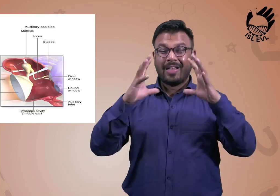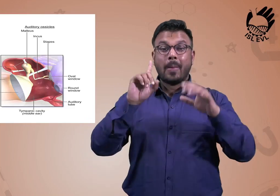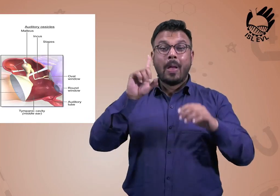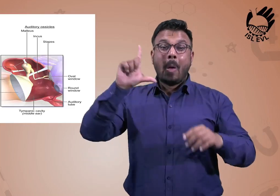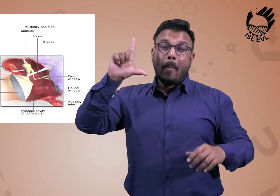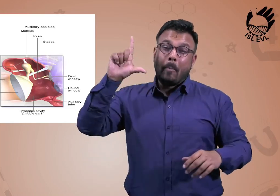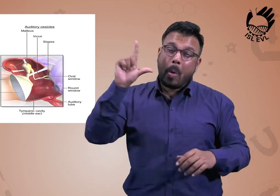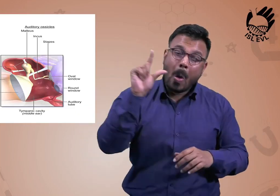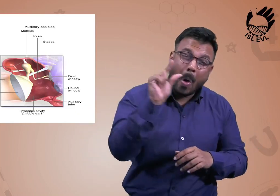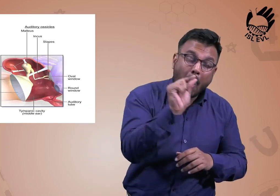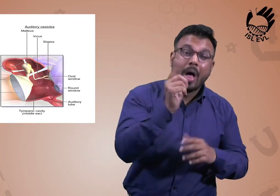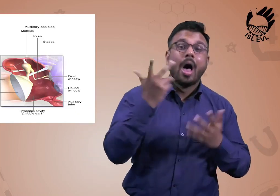like?